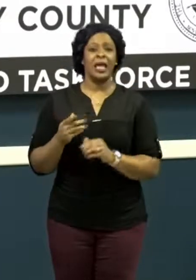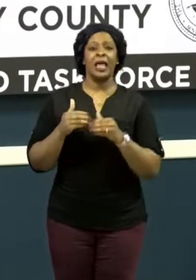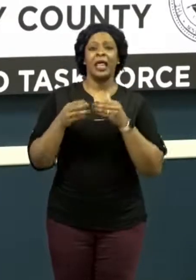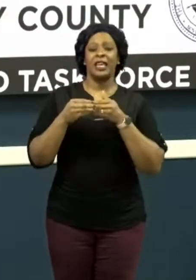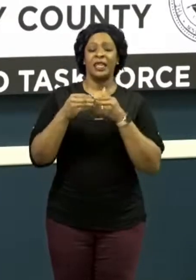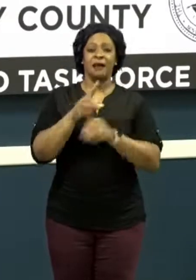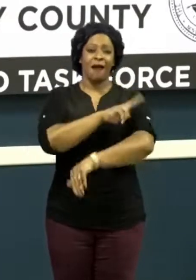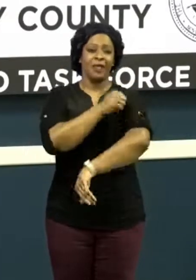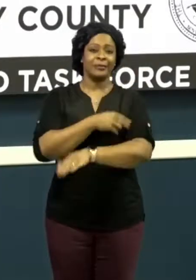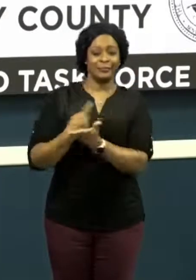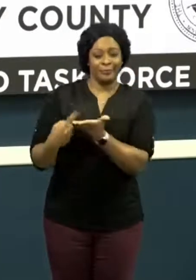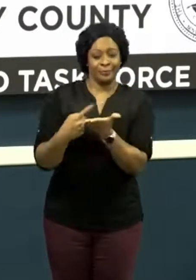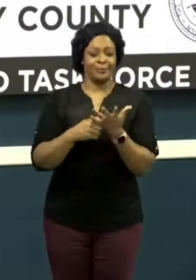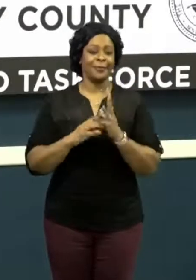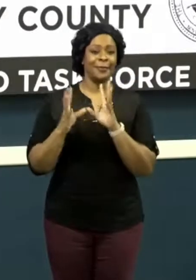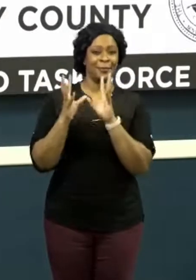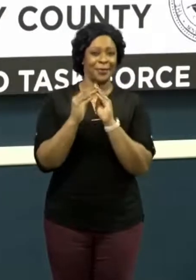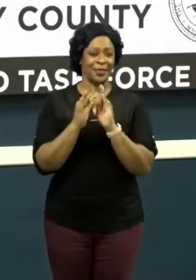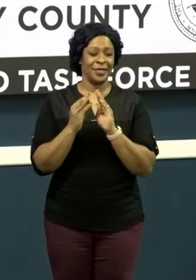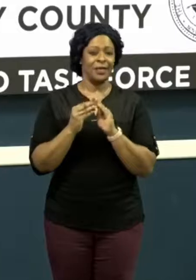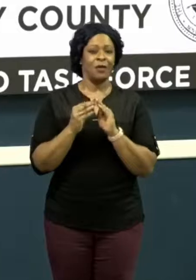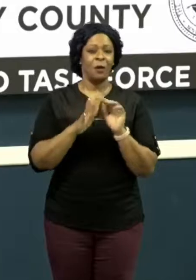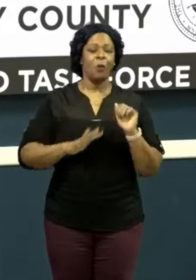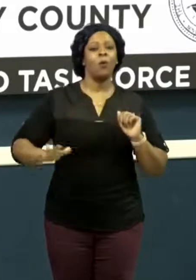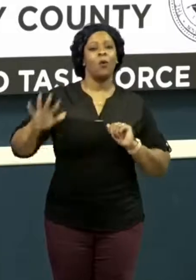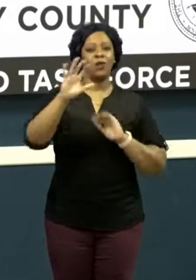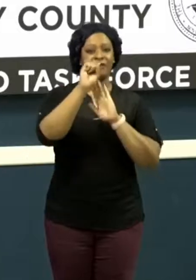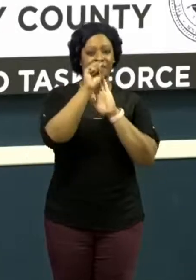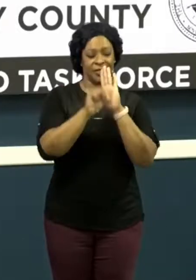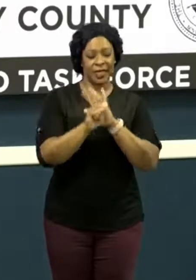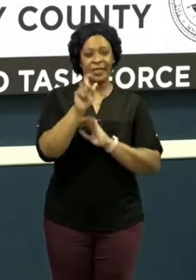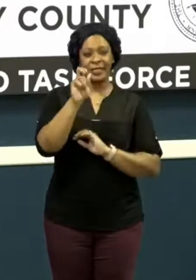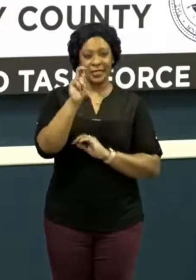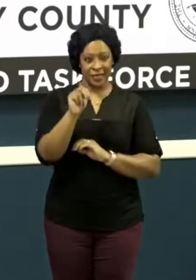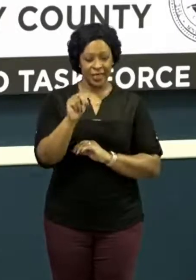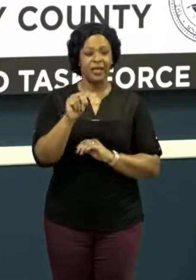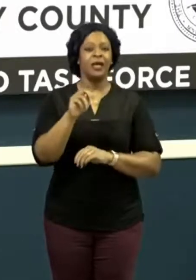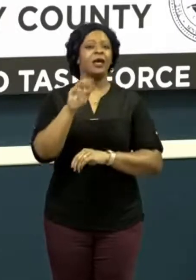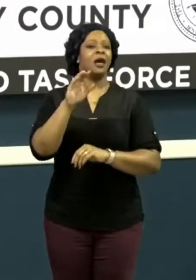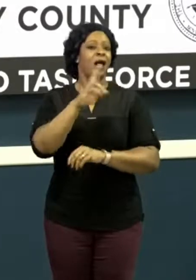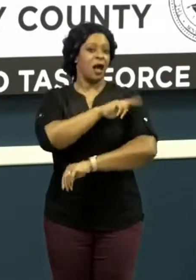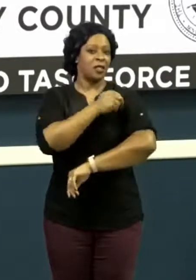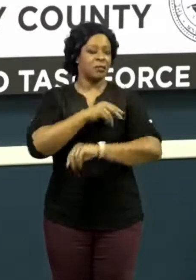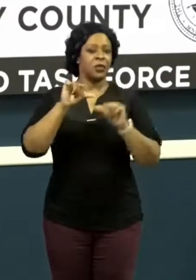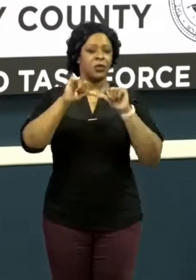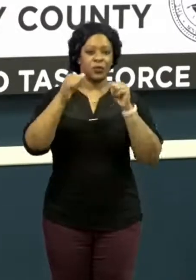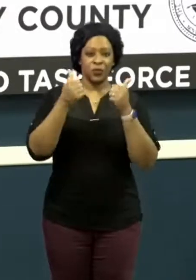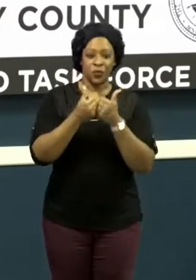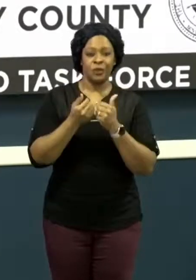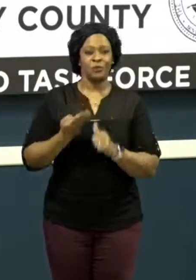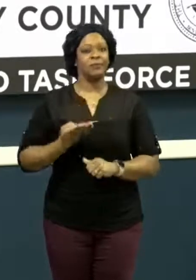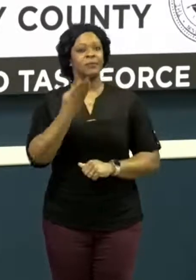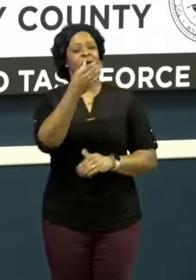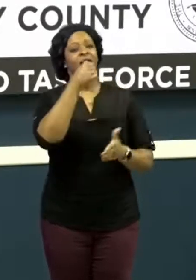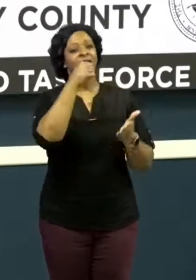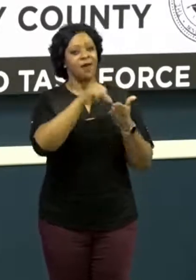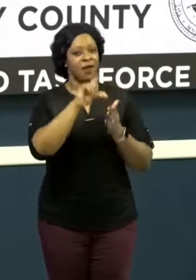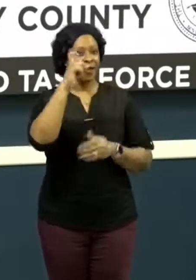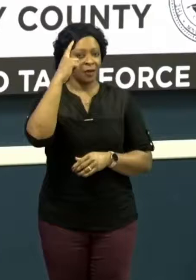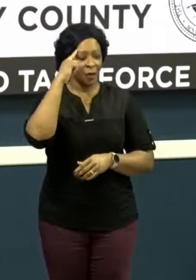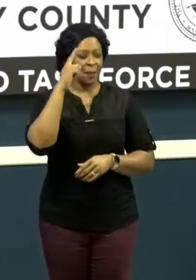local hospitals. Across the state, the Tennessee Hospital Association has sent a letter to the governor and the commissioner of